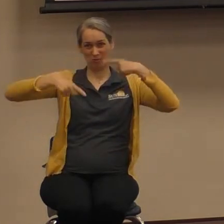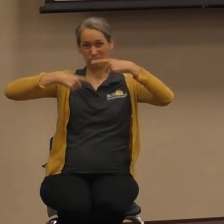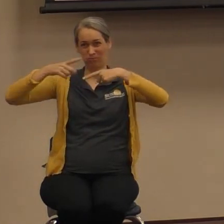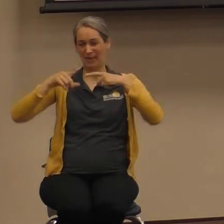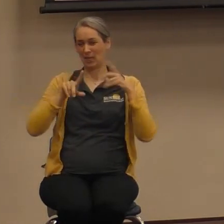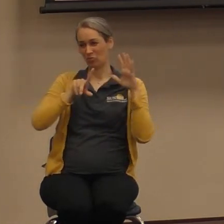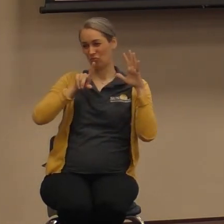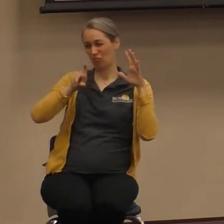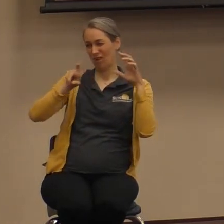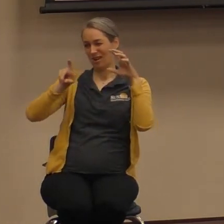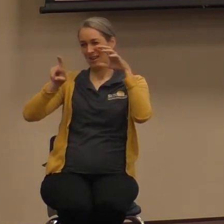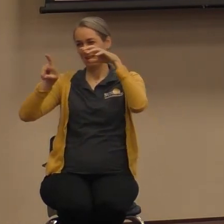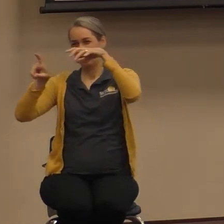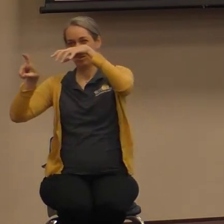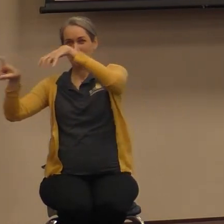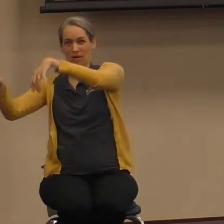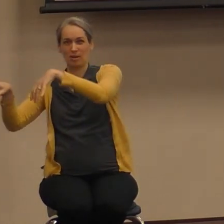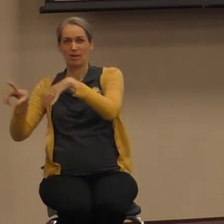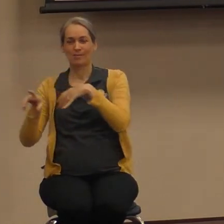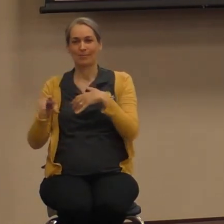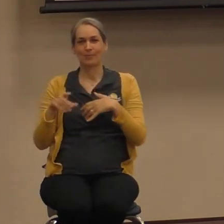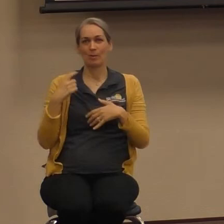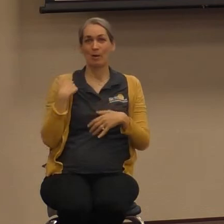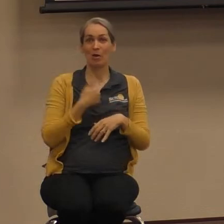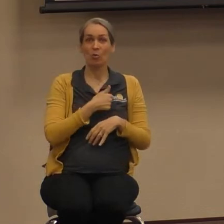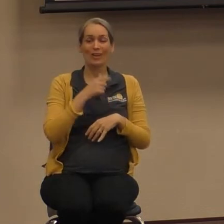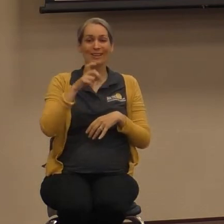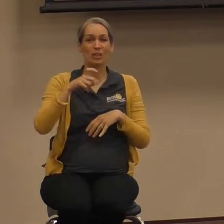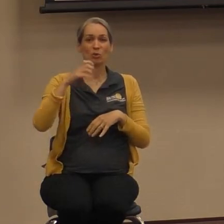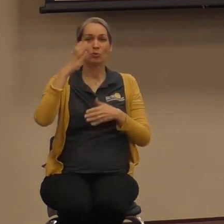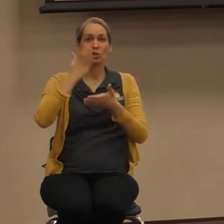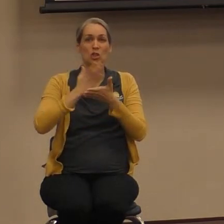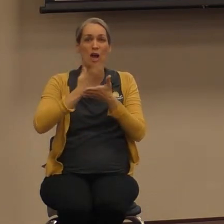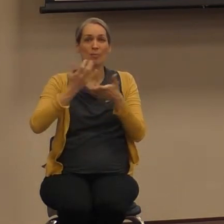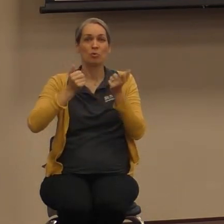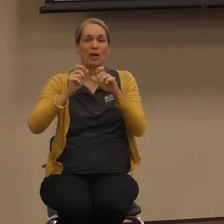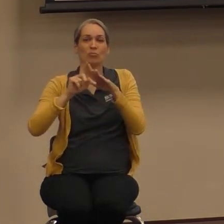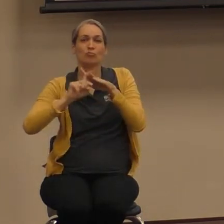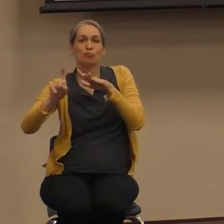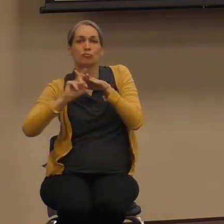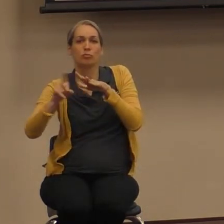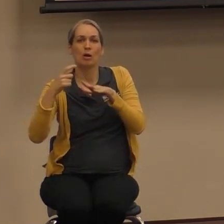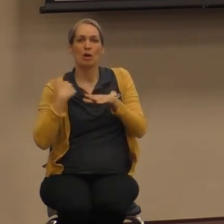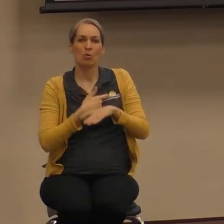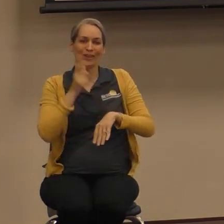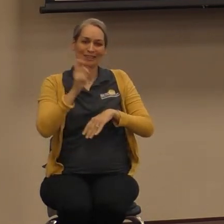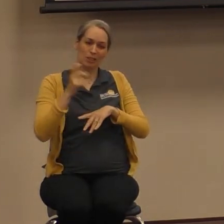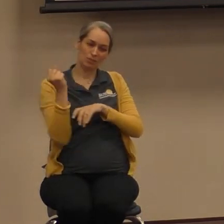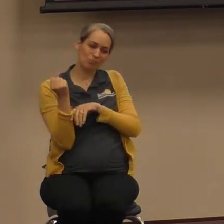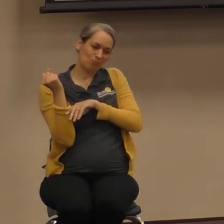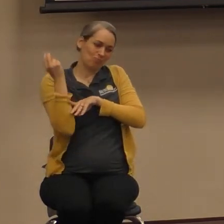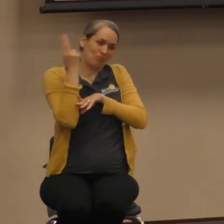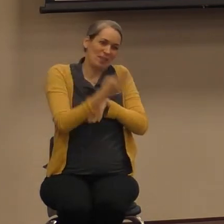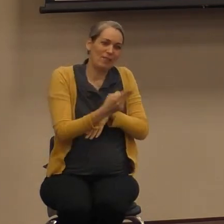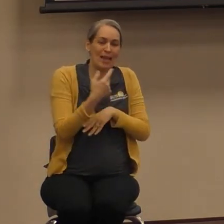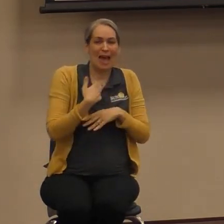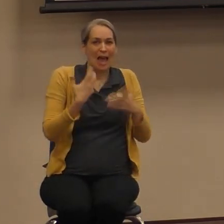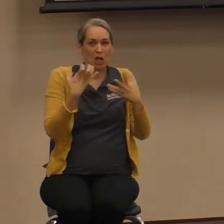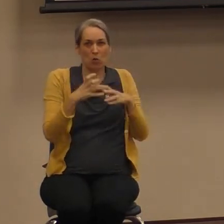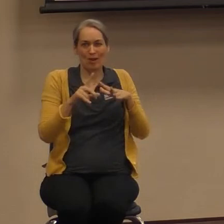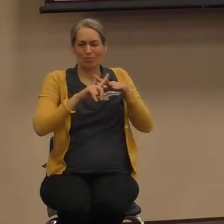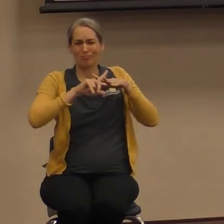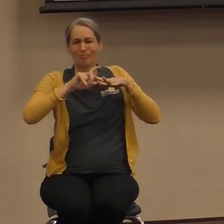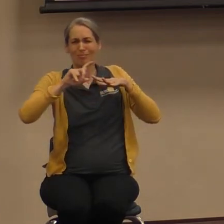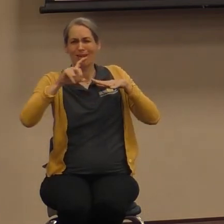we can look ahead. We could do chariots of fire and run toward something, run toward a goal. That's defeating it. I don't want to keep running from porn for the rest of my life. I want to run to